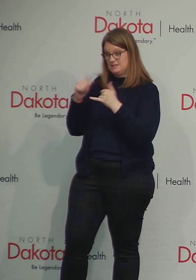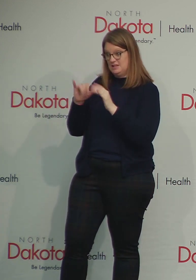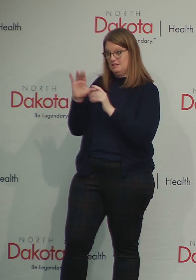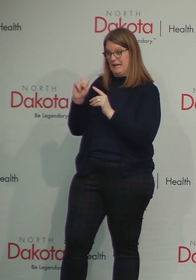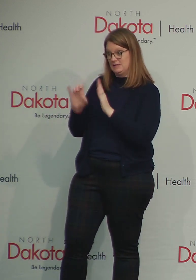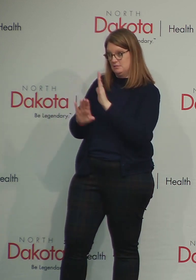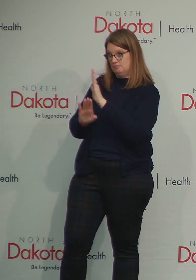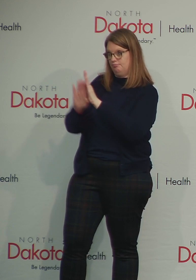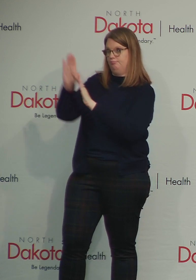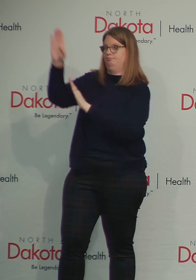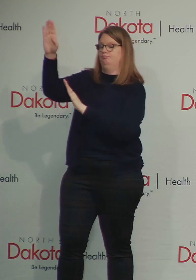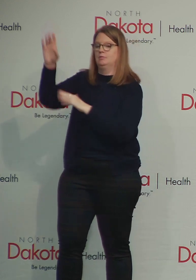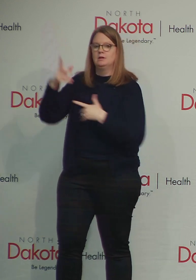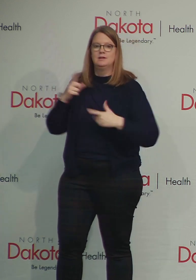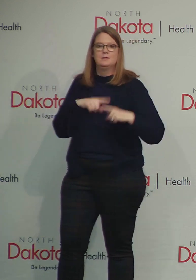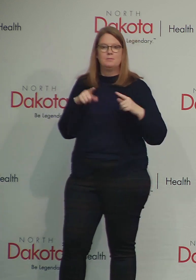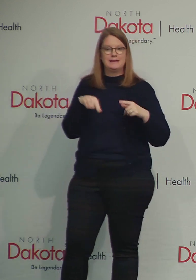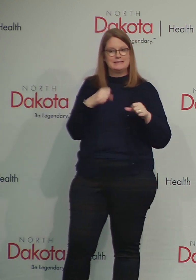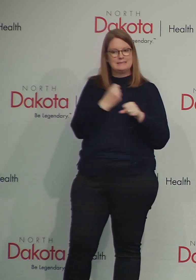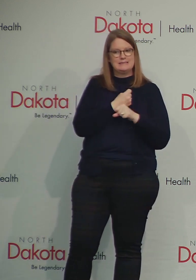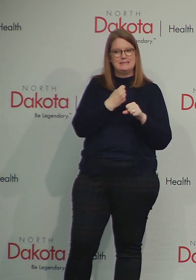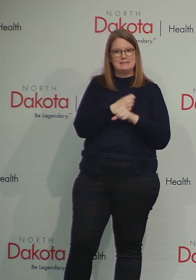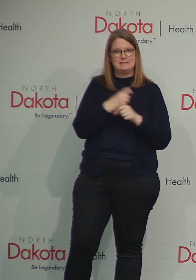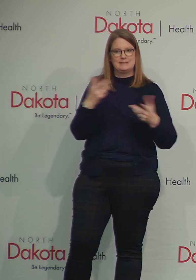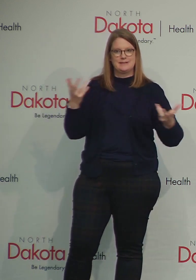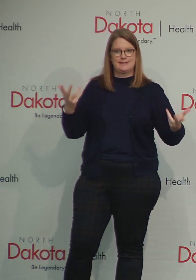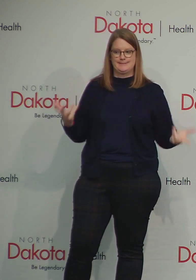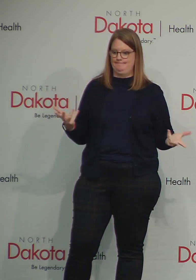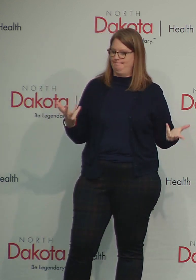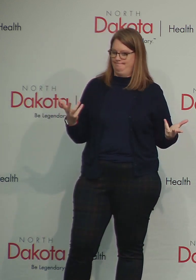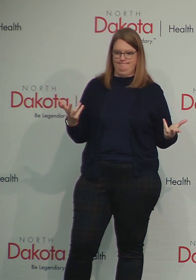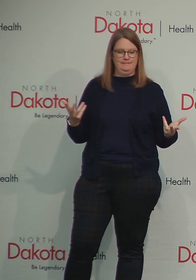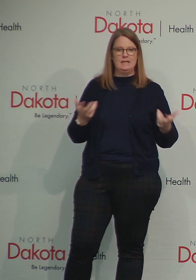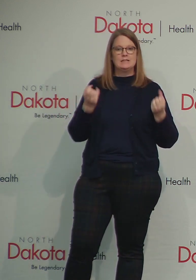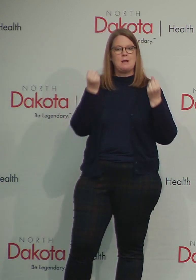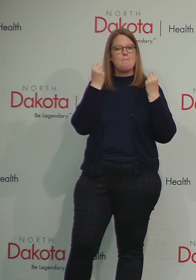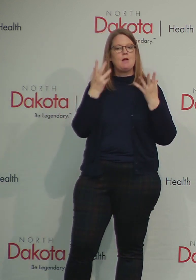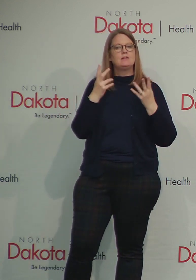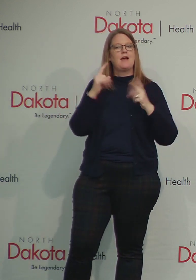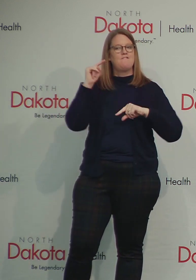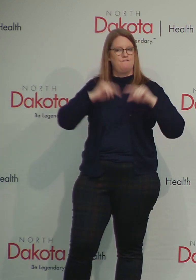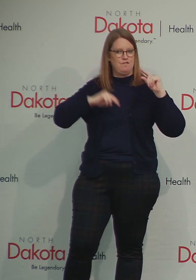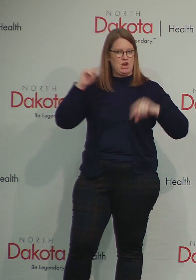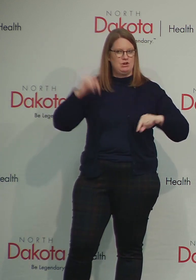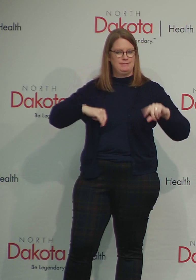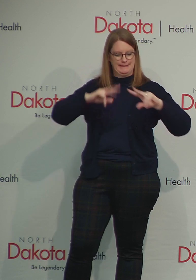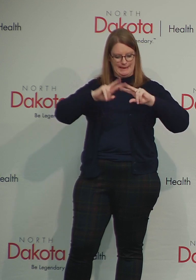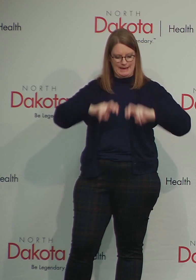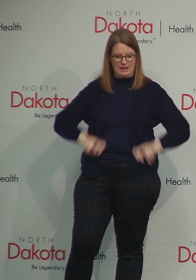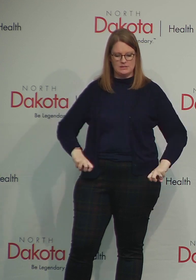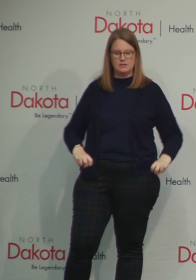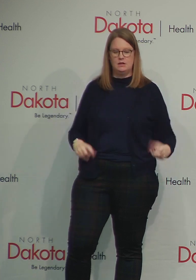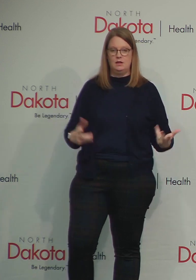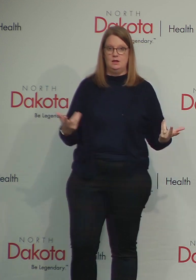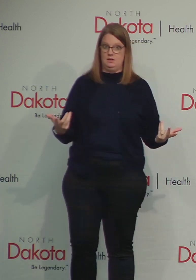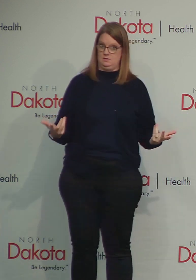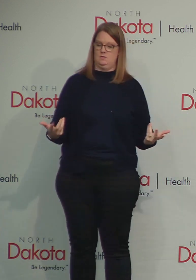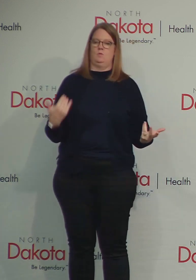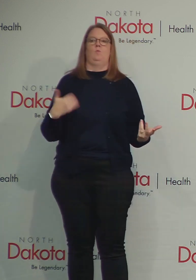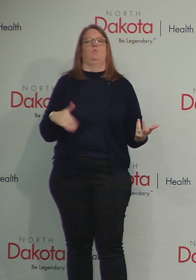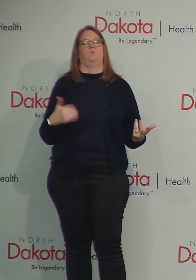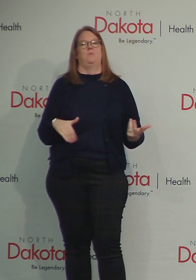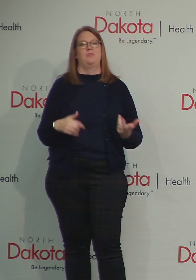this is as they say in statistics, this is absolutely a multivariant analysis. There are so many factors at